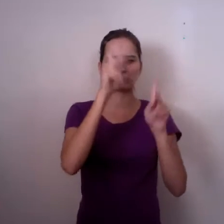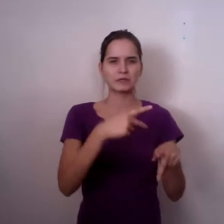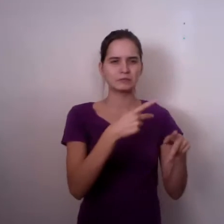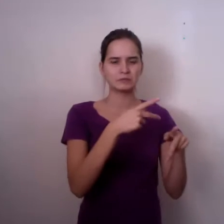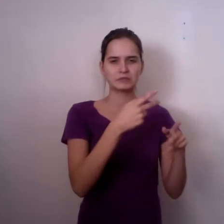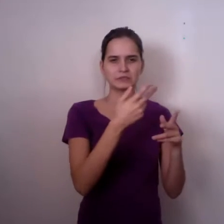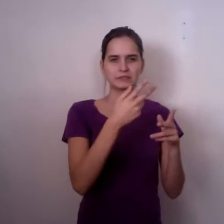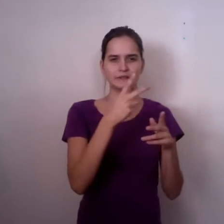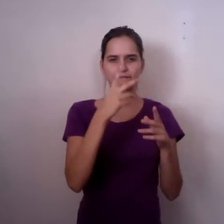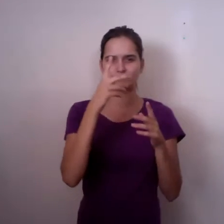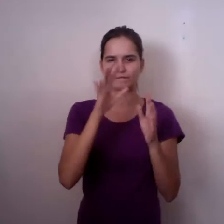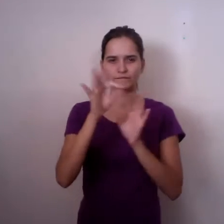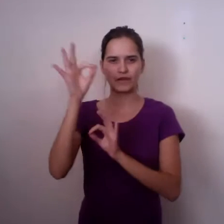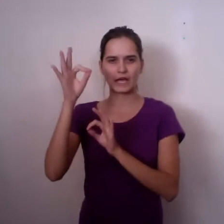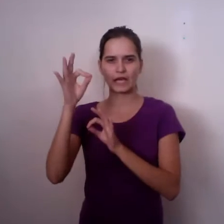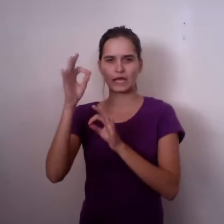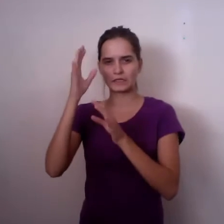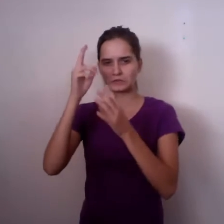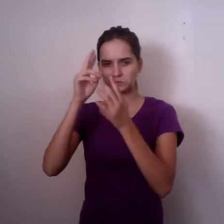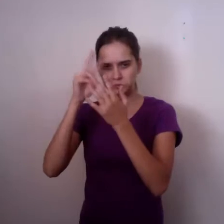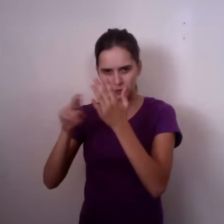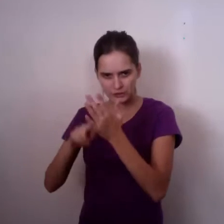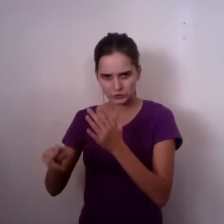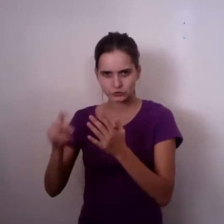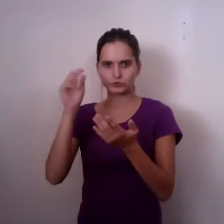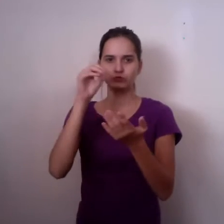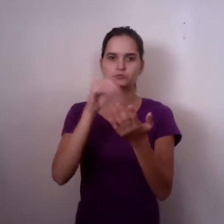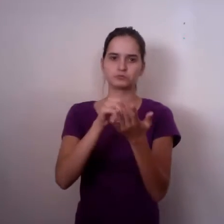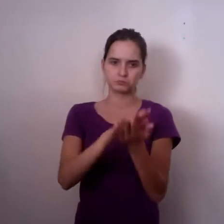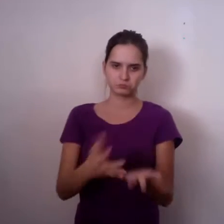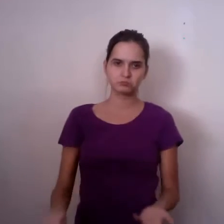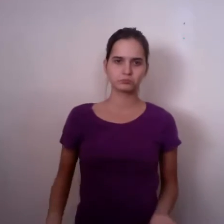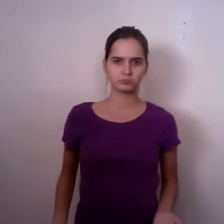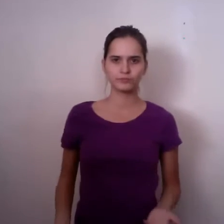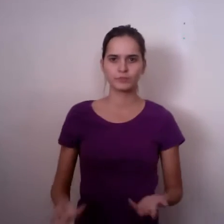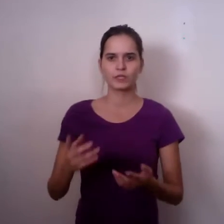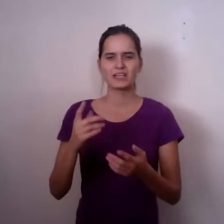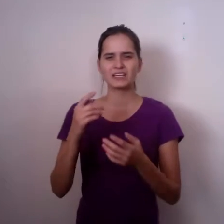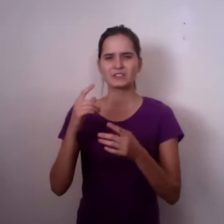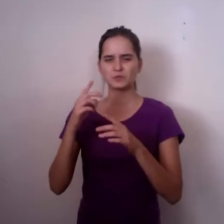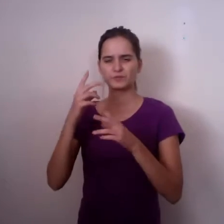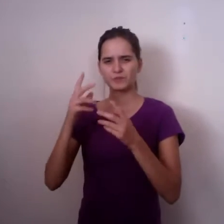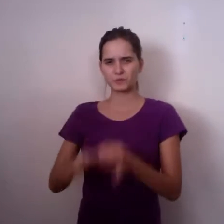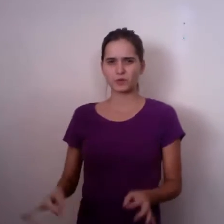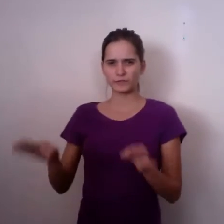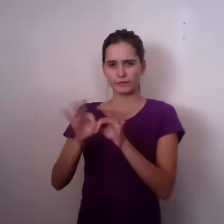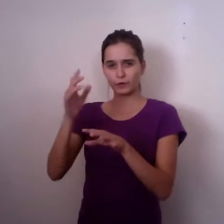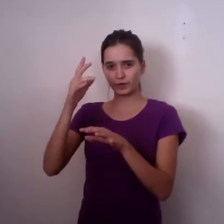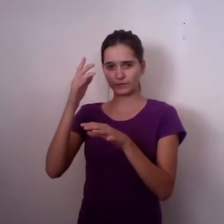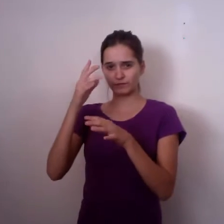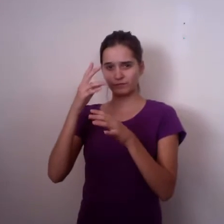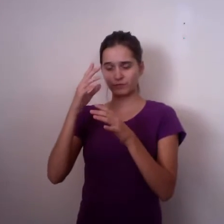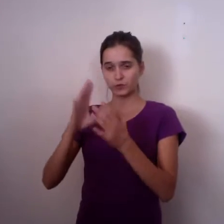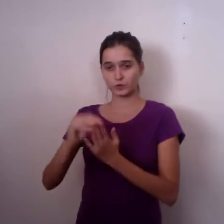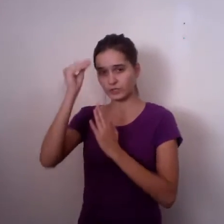to realize that there is a quality information on some of these issues that they're reading about in their books, that they are real issues that people are writing